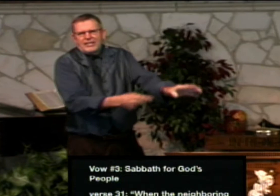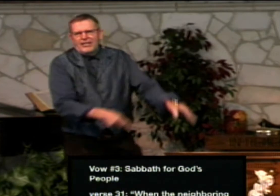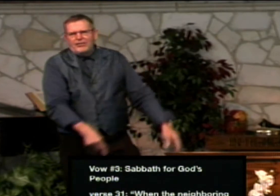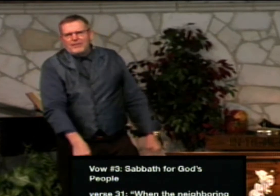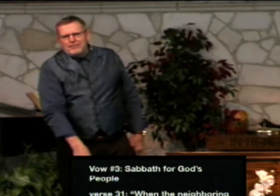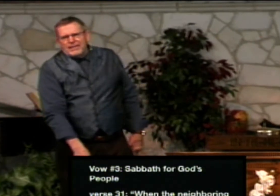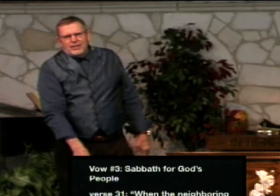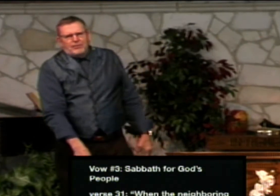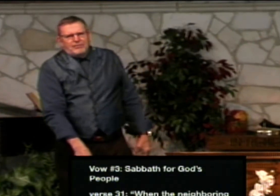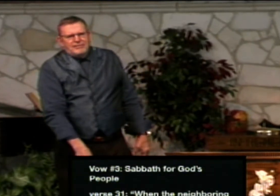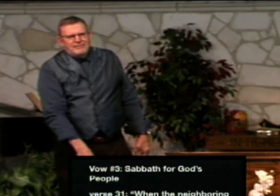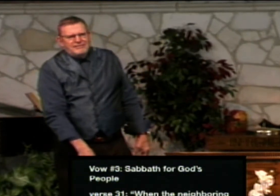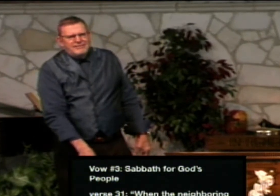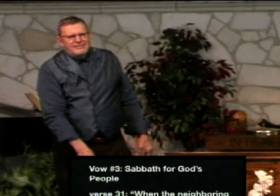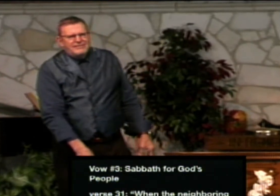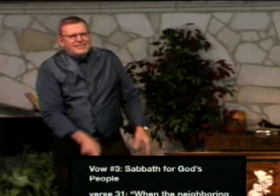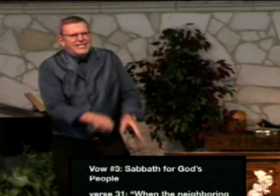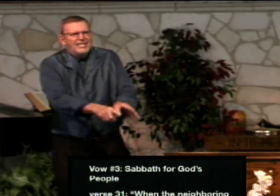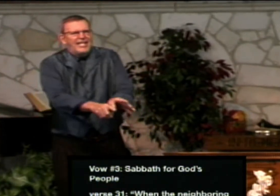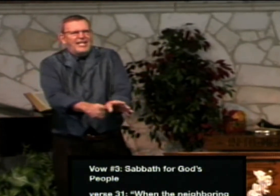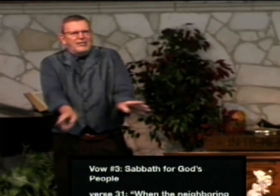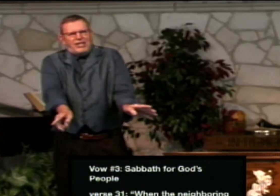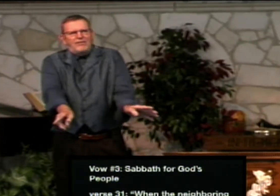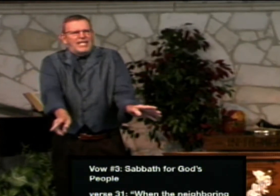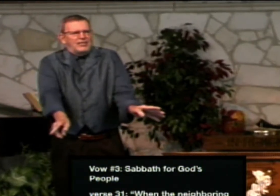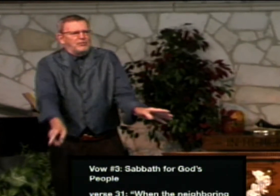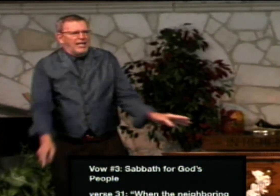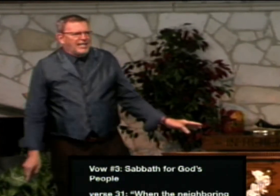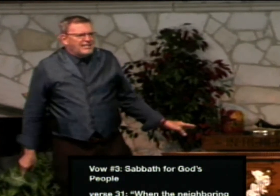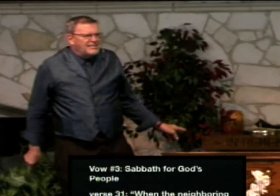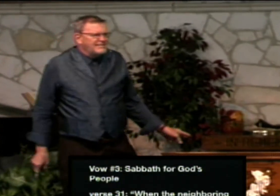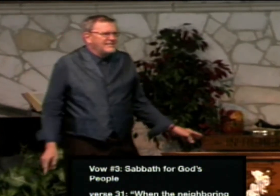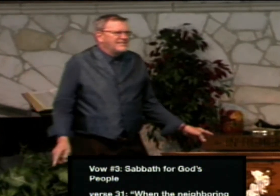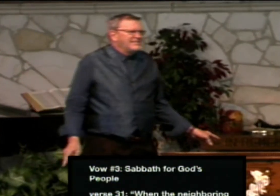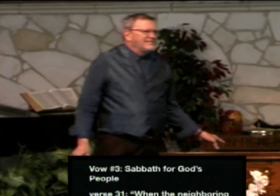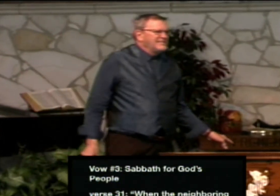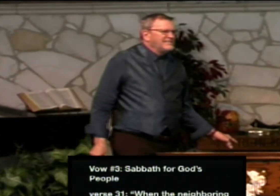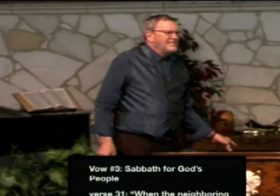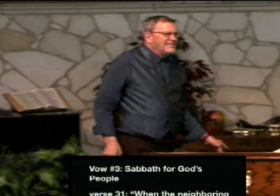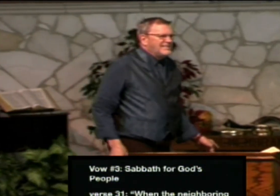Right across there on my big toe. It goes over this way.